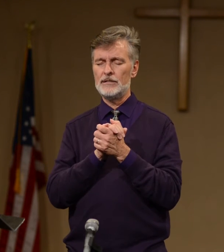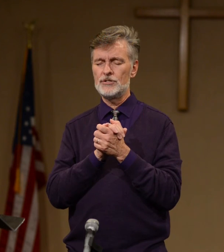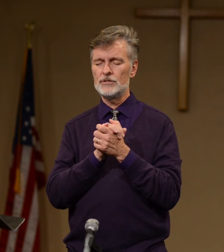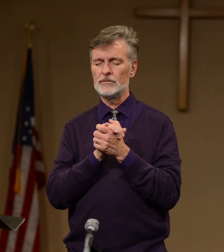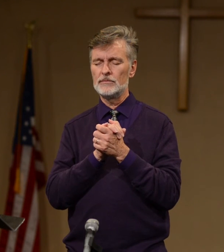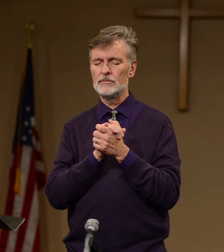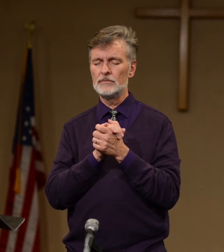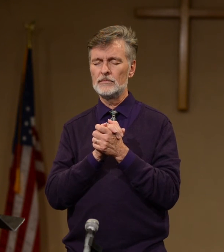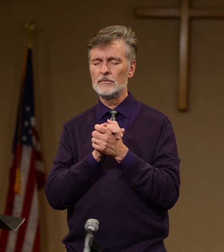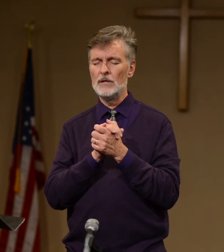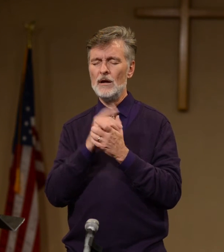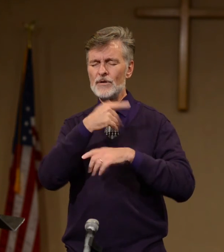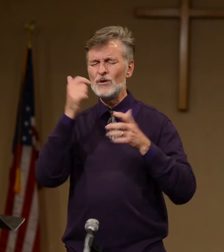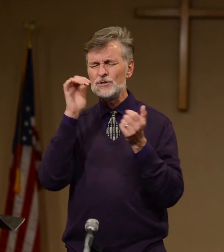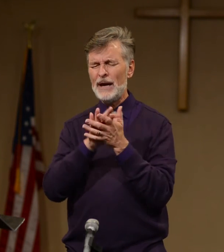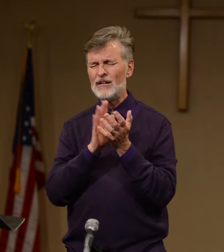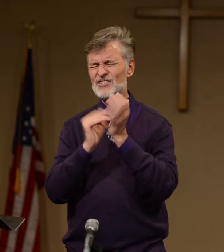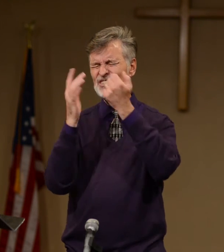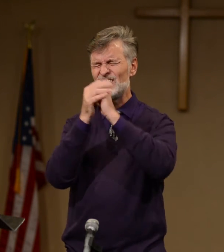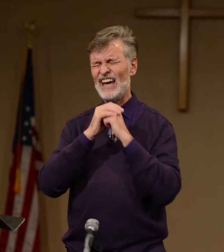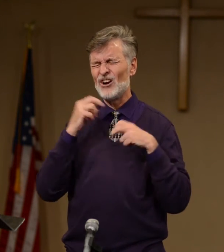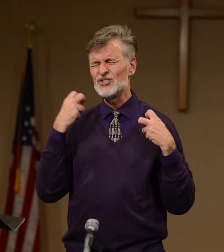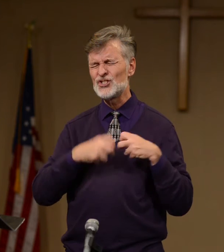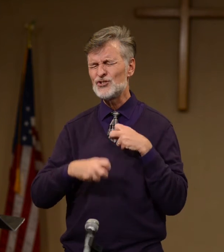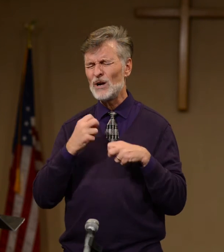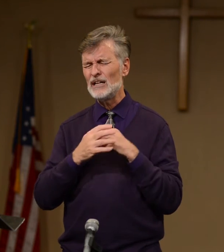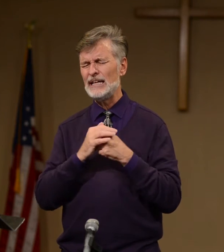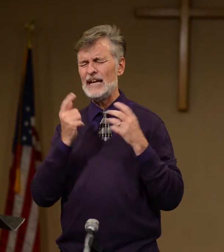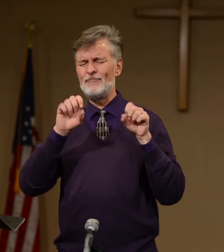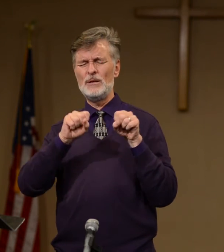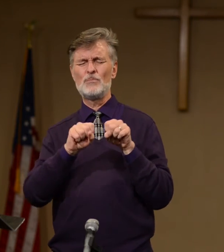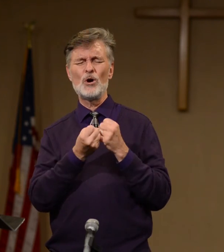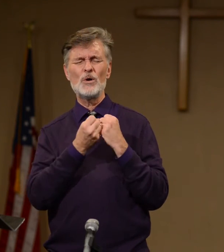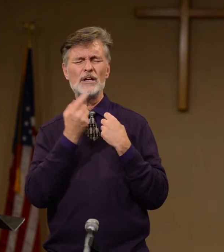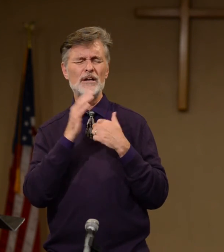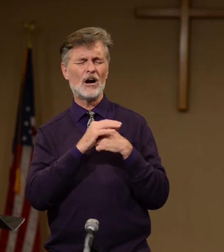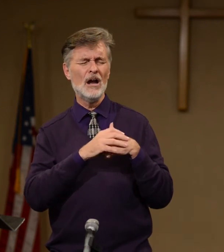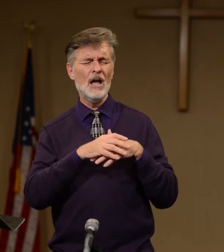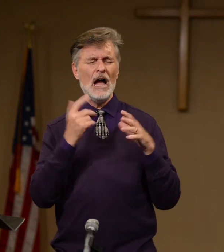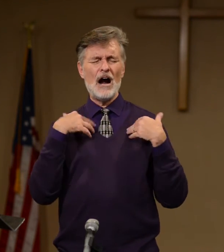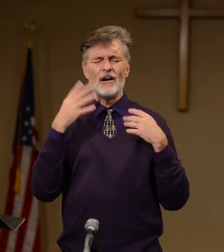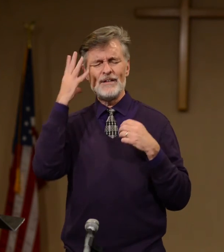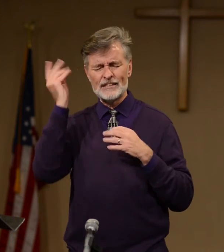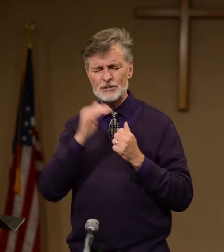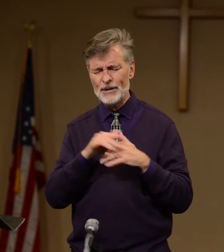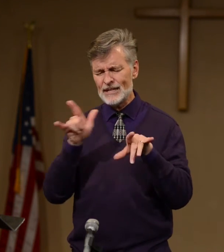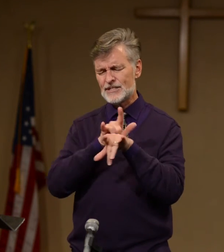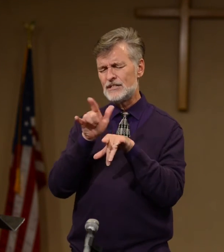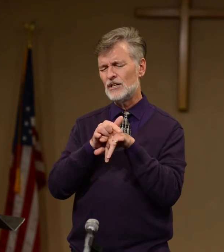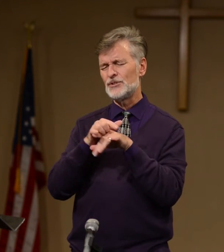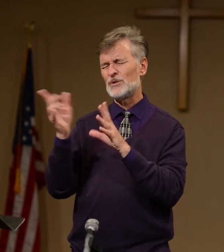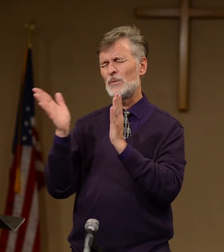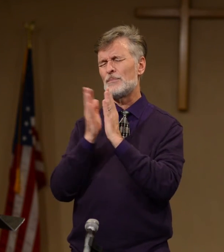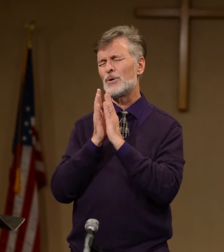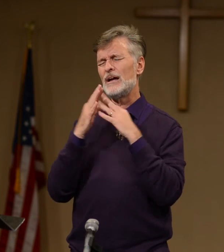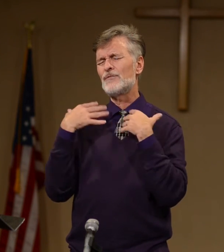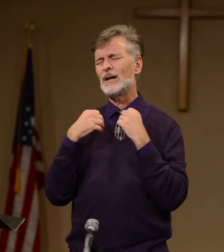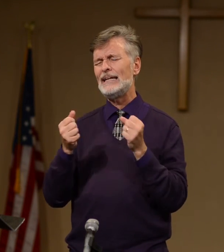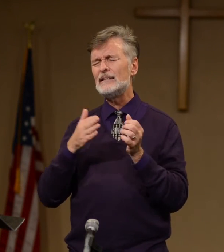marriage. For those marriages that are struggling and have been broken or have experienced adultery, we pray for healing